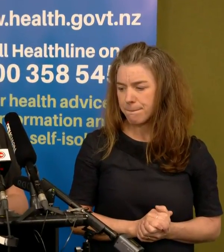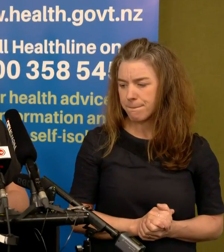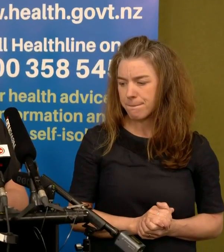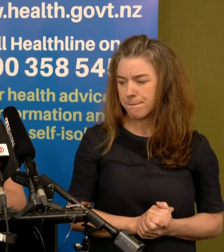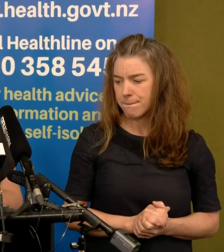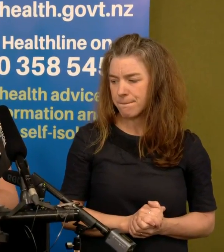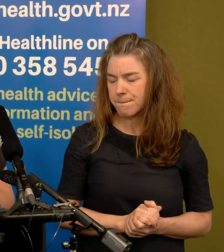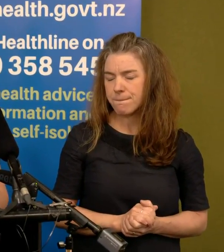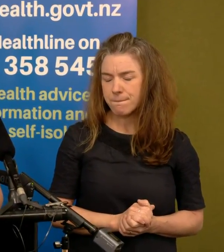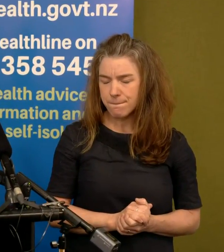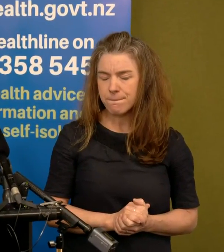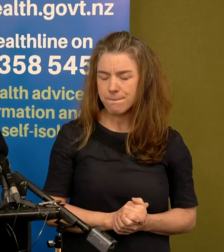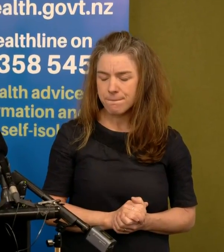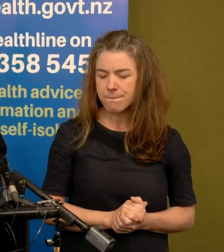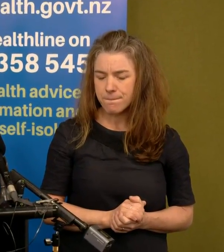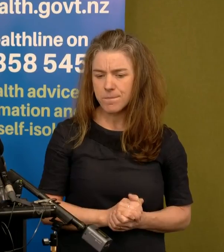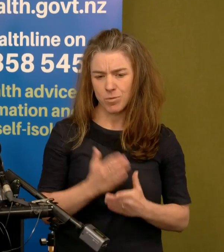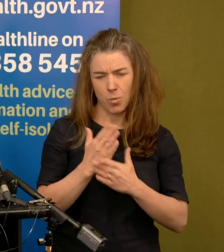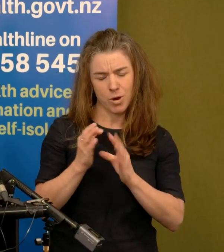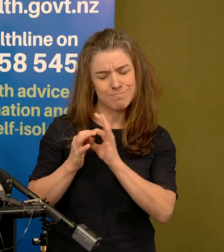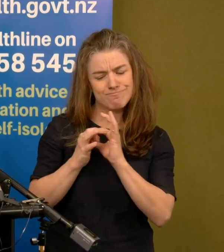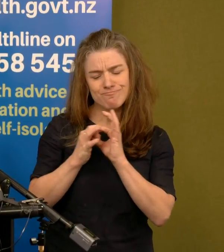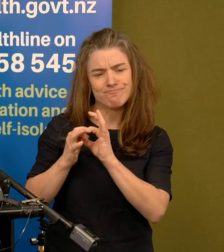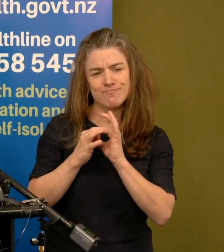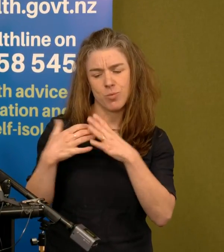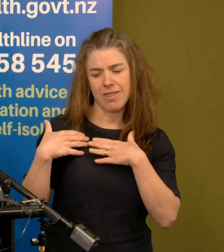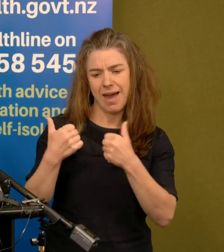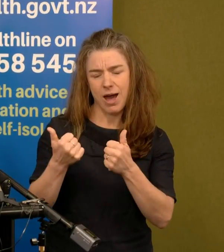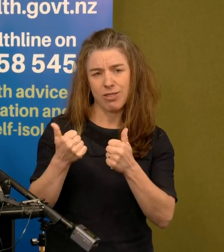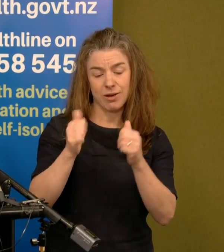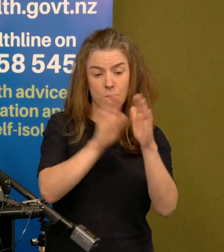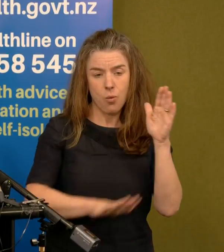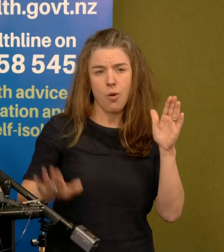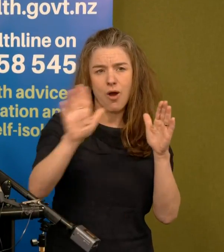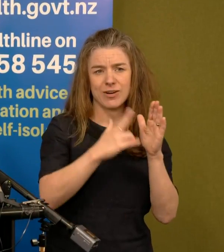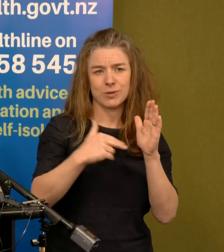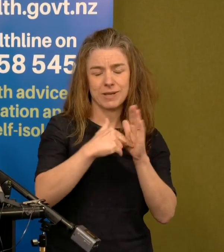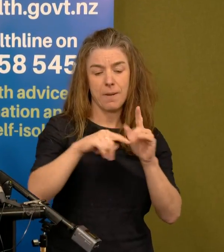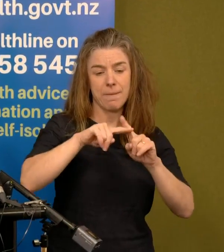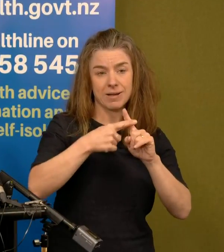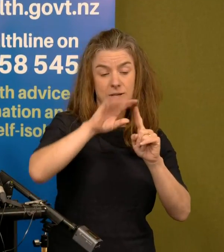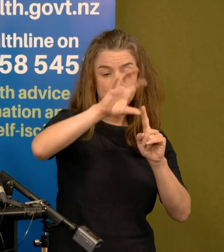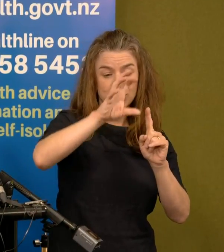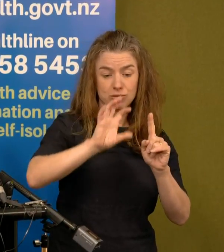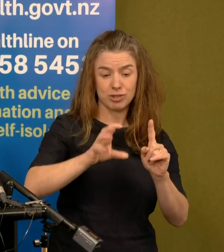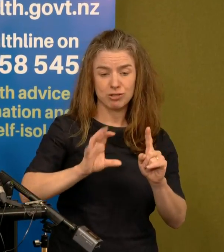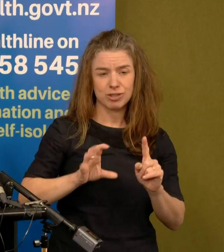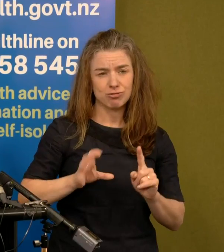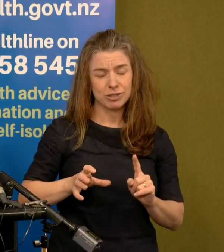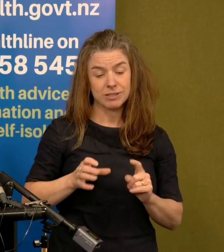We have been working very closely with health, both nationally and regionally, since the